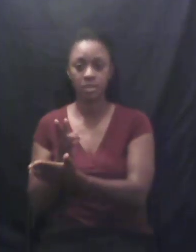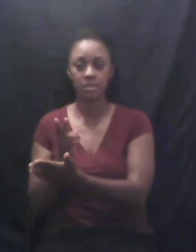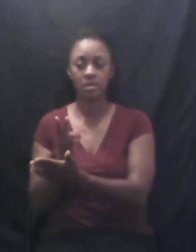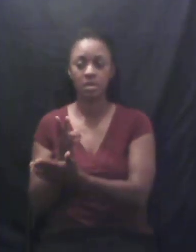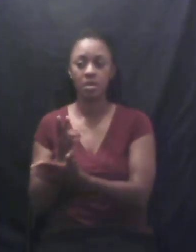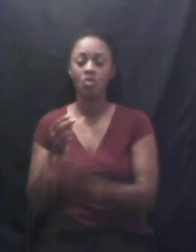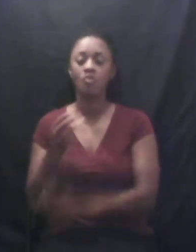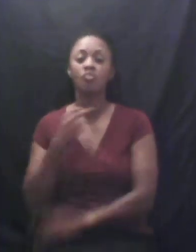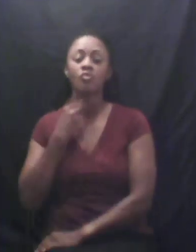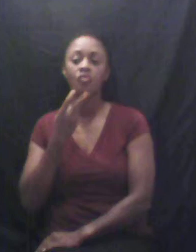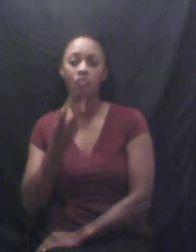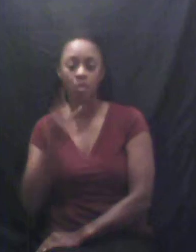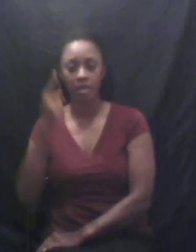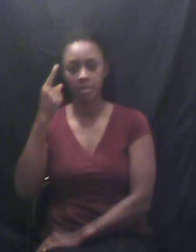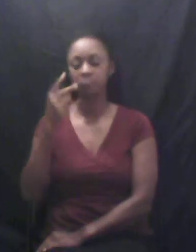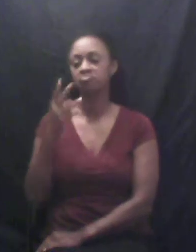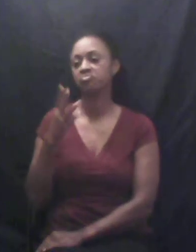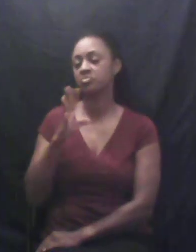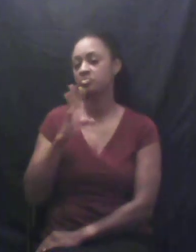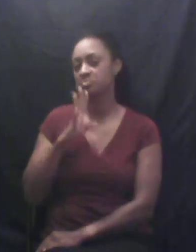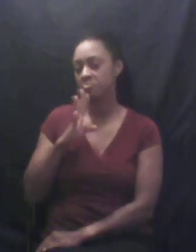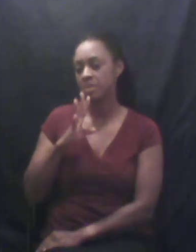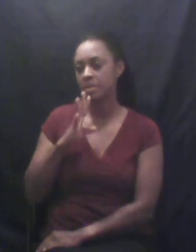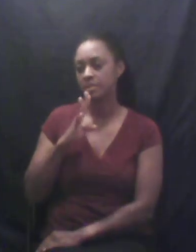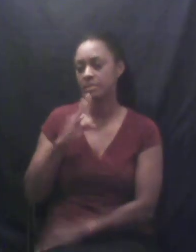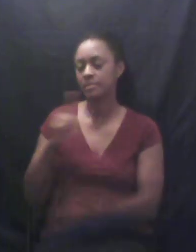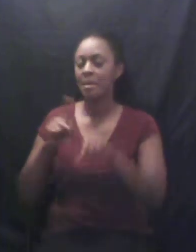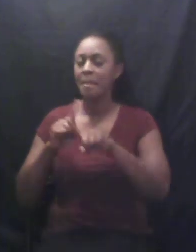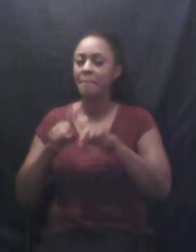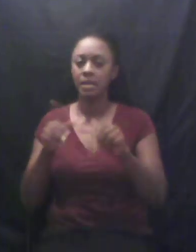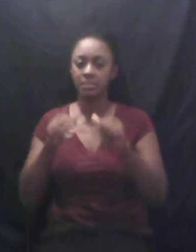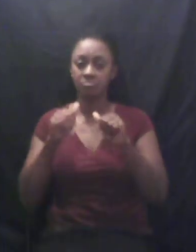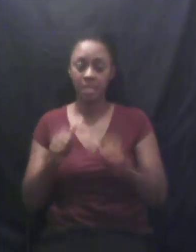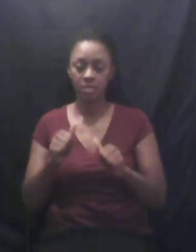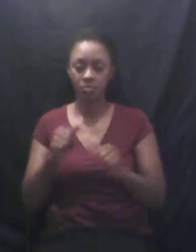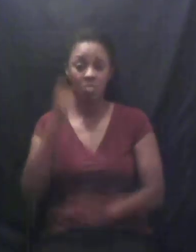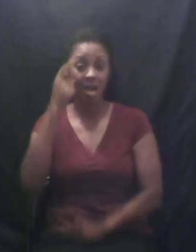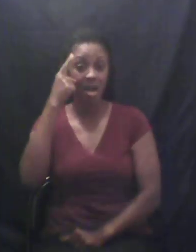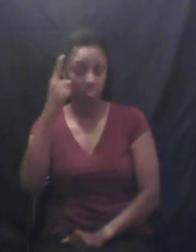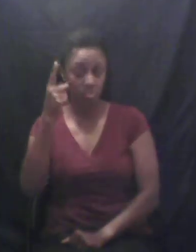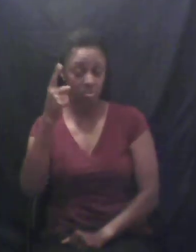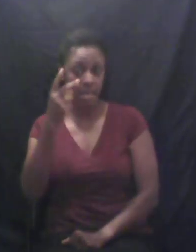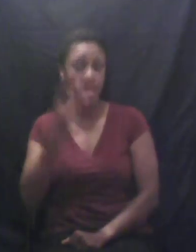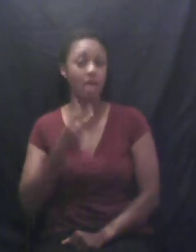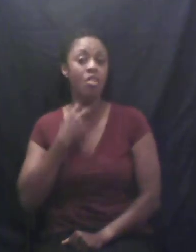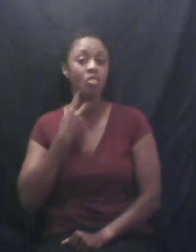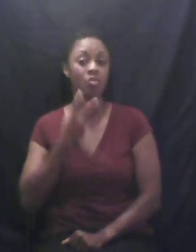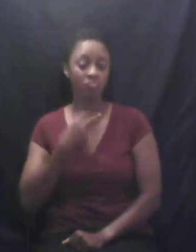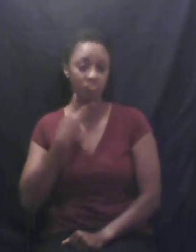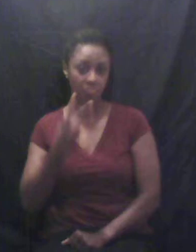speech. But how understandable that speech would be is going to depend on the deaf person.